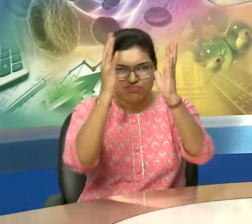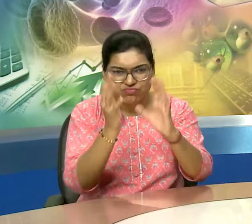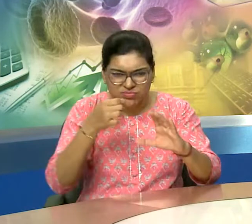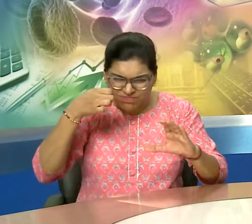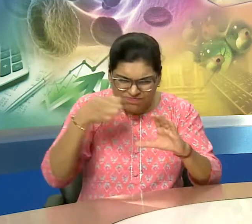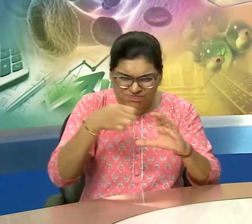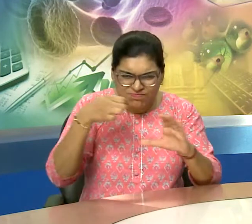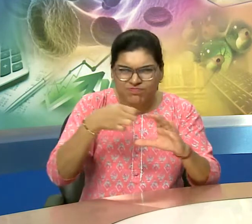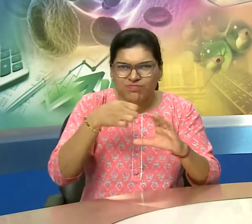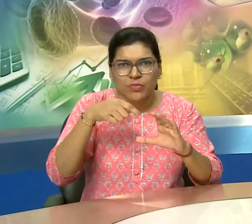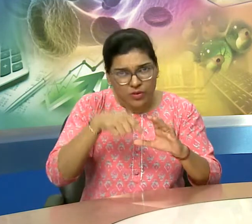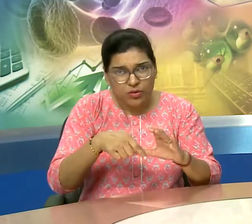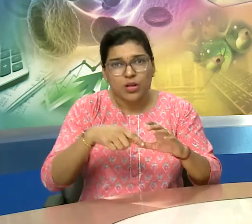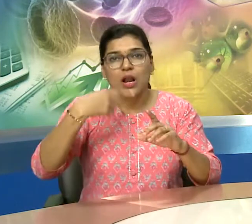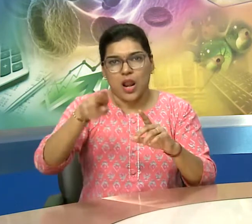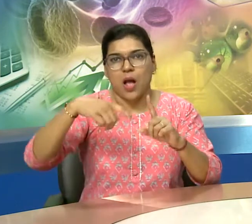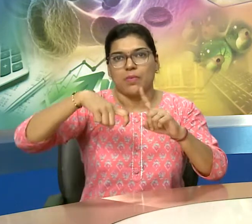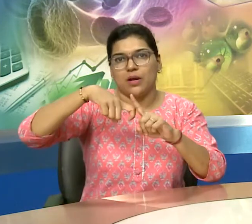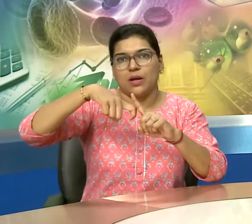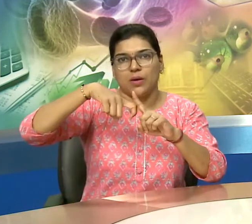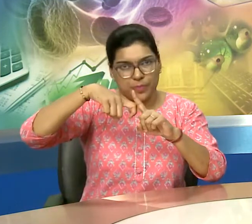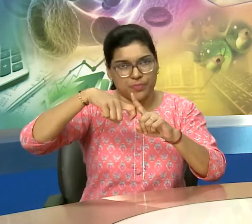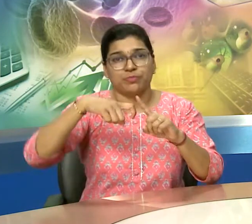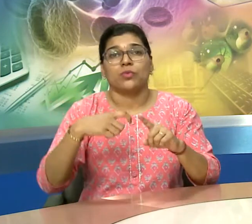of coal, wood,